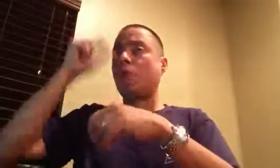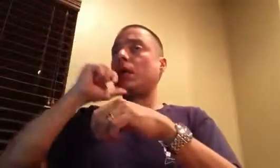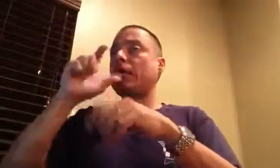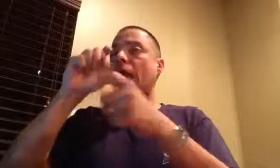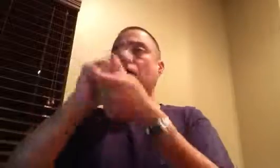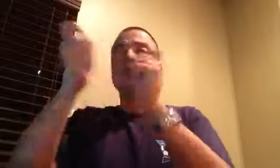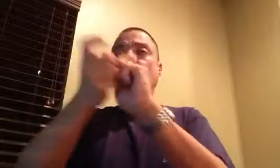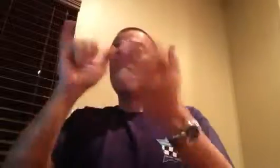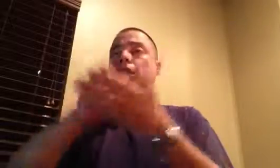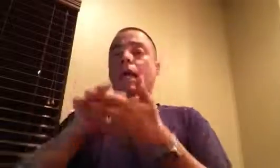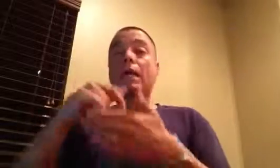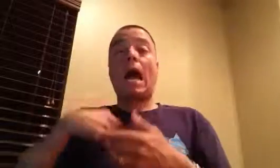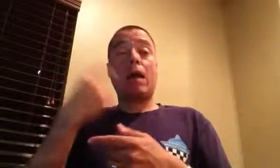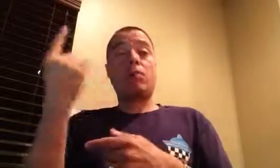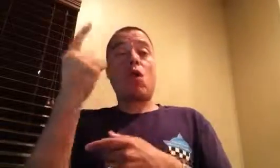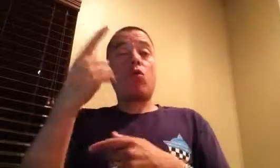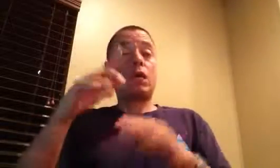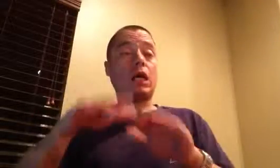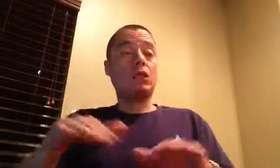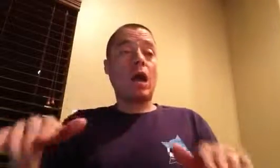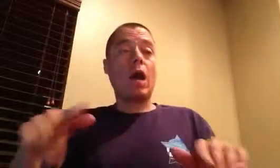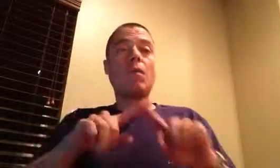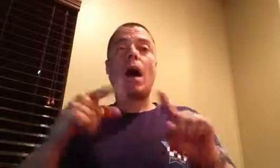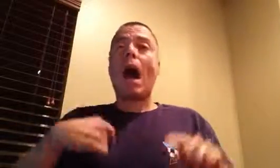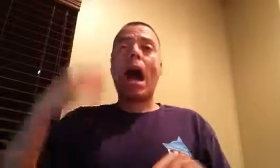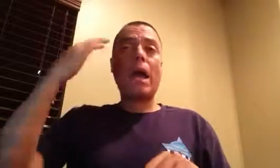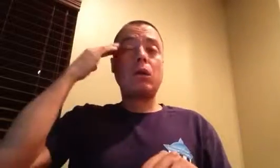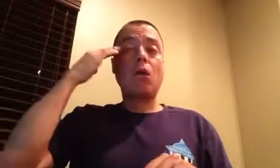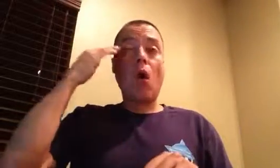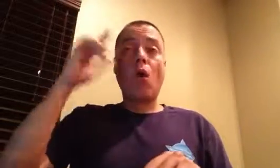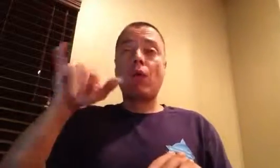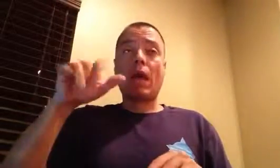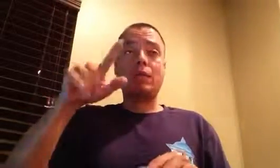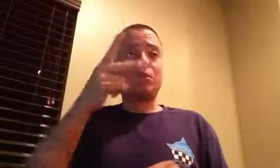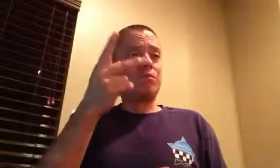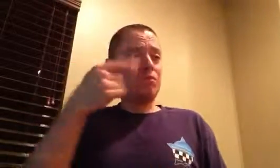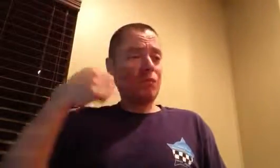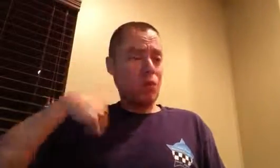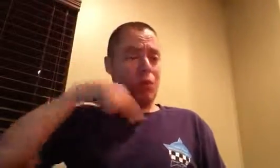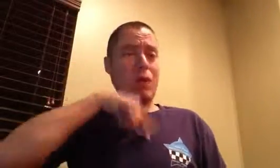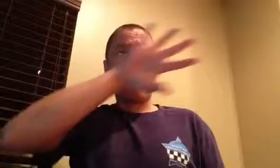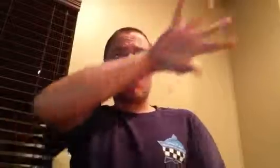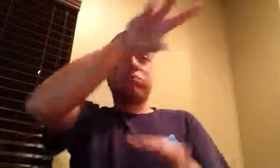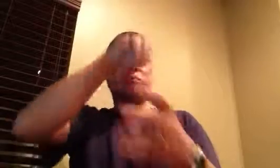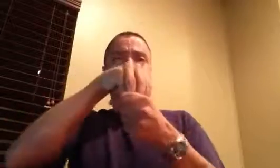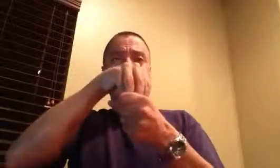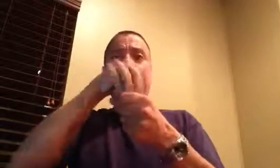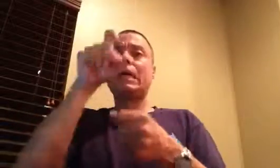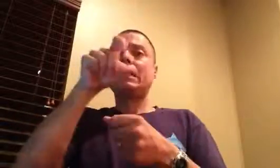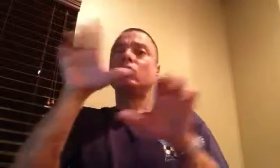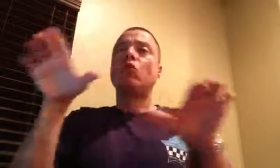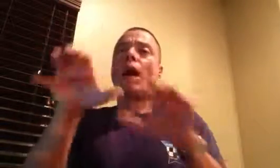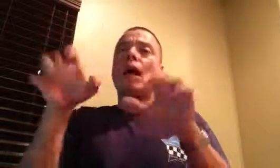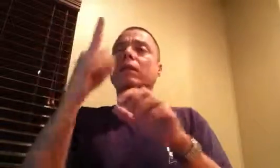I'm only a child, yet I know we are all in this together and should act as one single world towards one single goal.